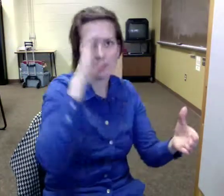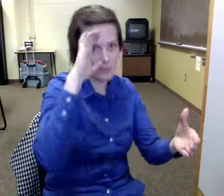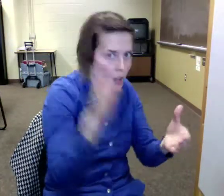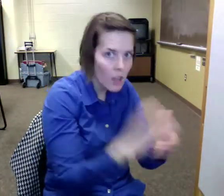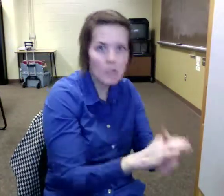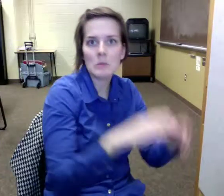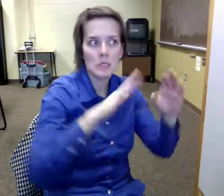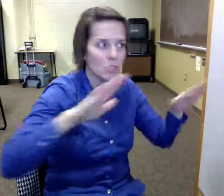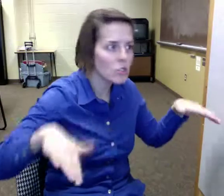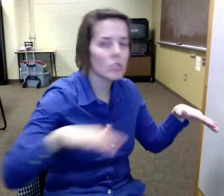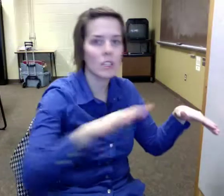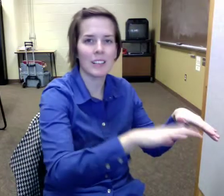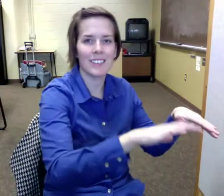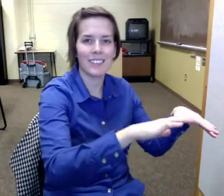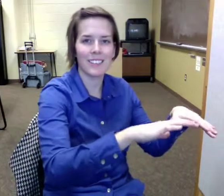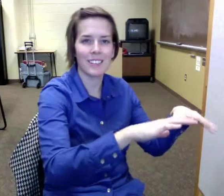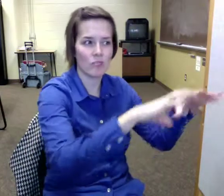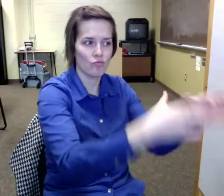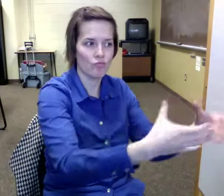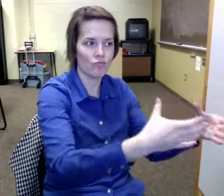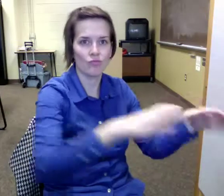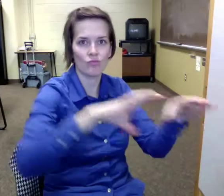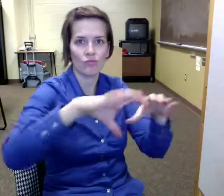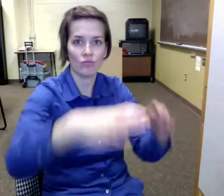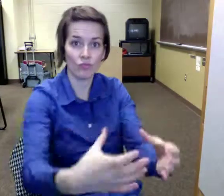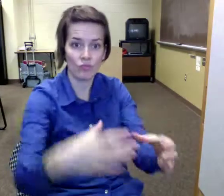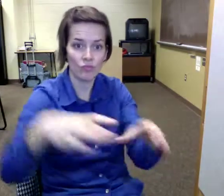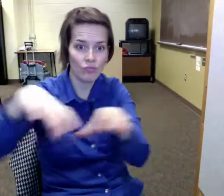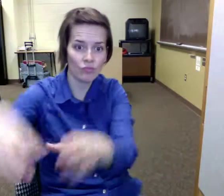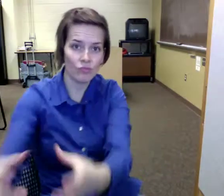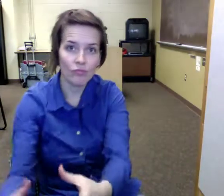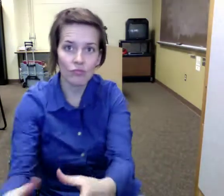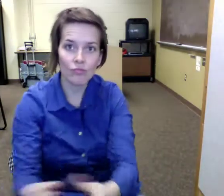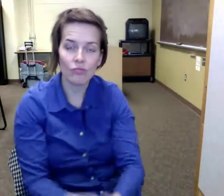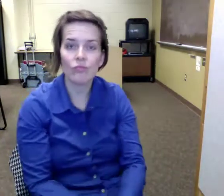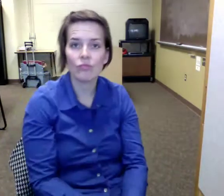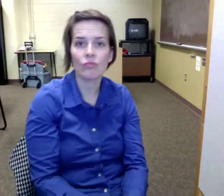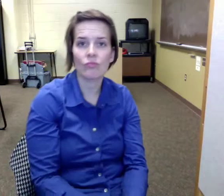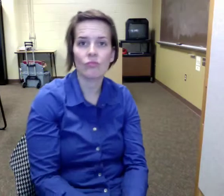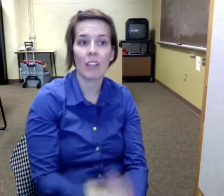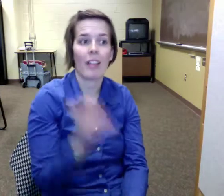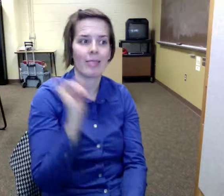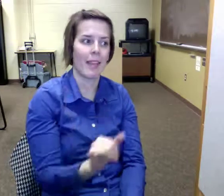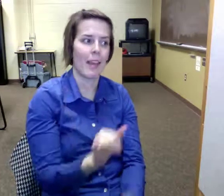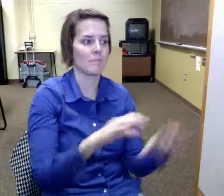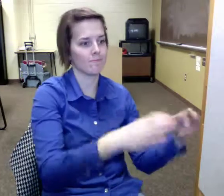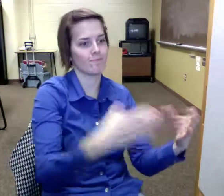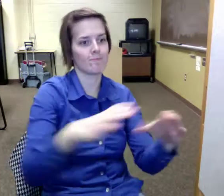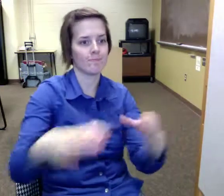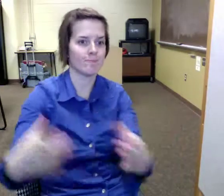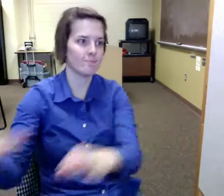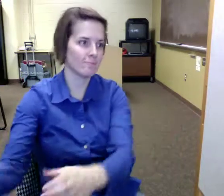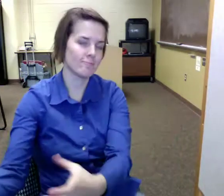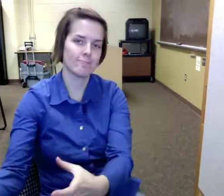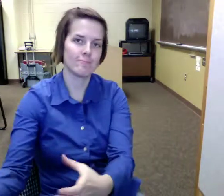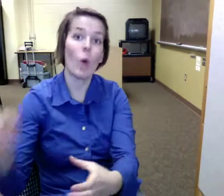or sub-ideas, component parts of the broad topic of divorce. Are you going to talk about divorce in terms of financial or money